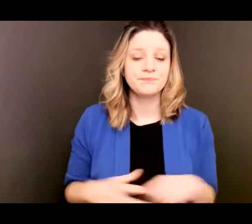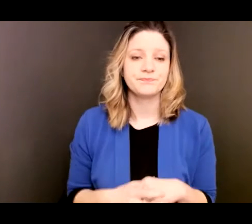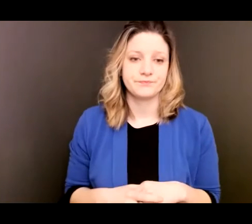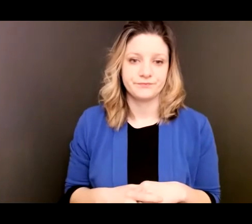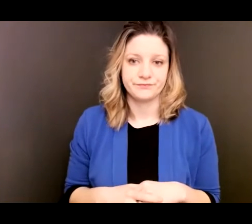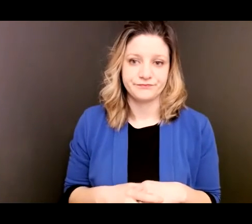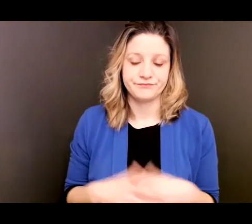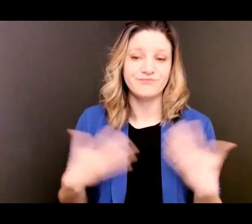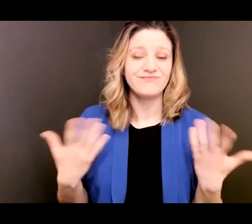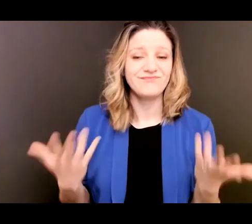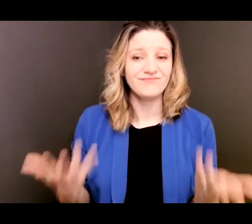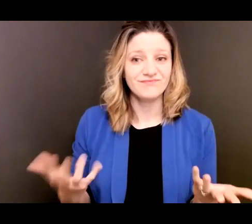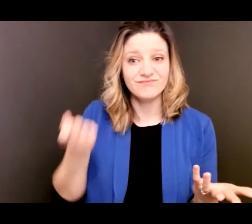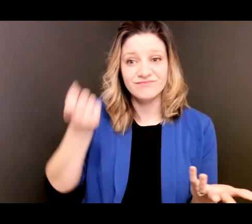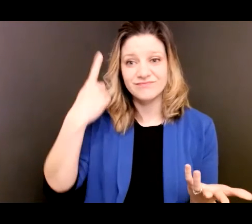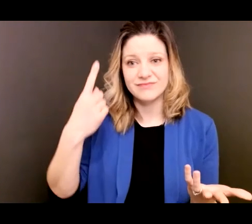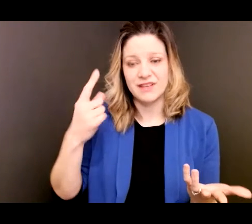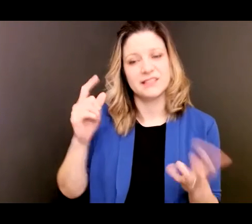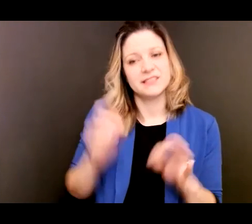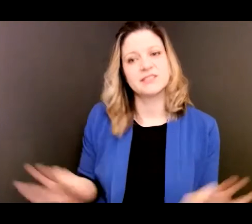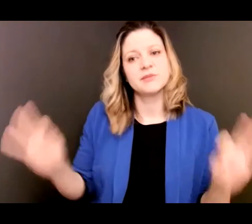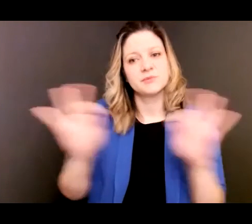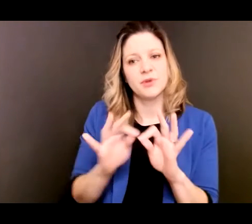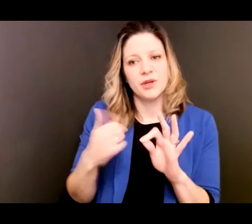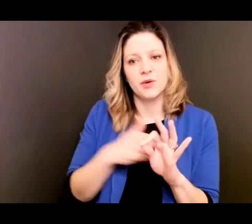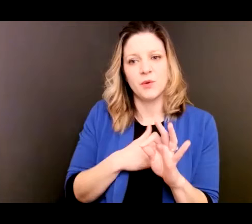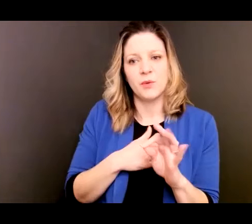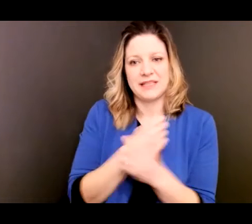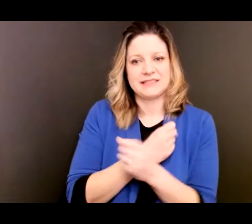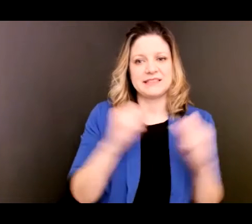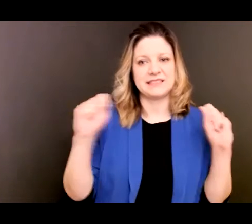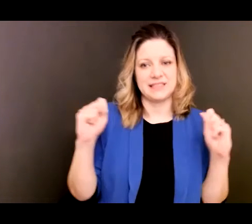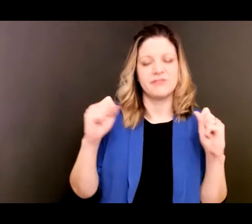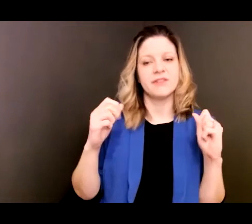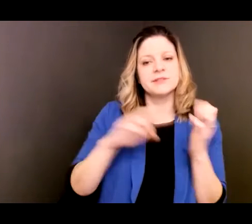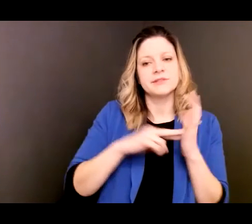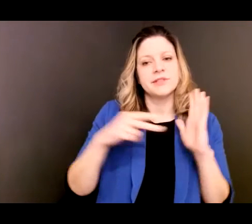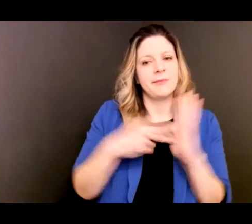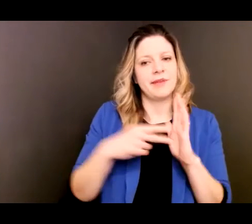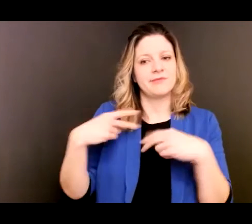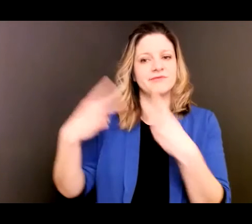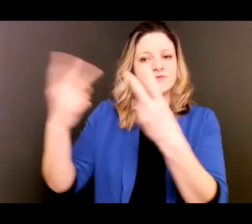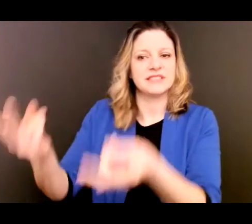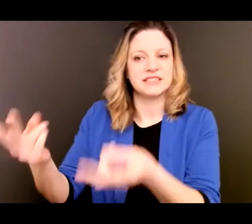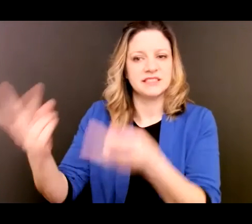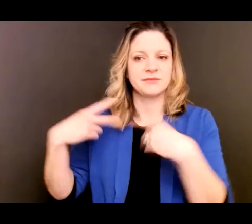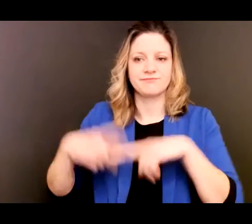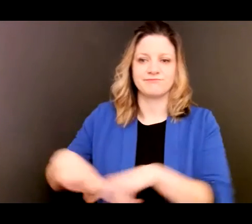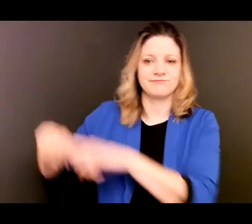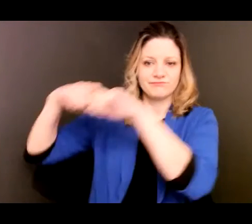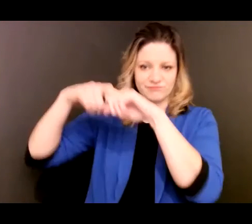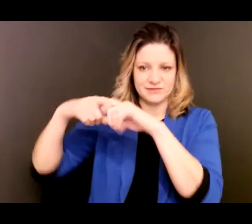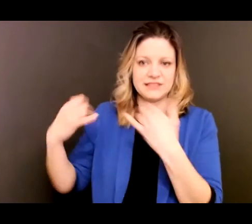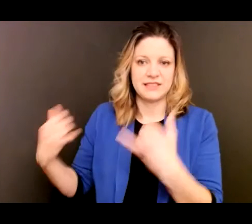As a necessary step to limit the risk of transmission, we will continue to suspend non-essential